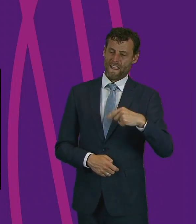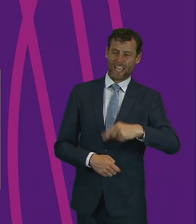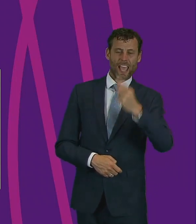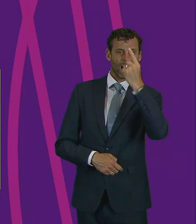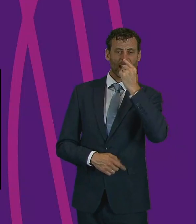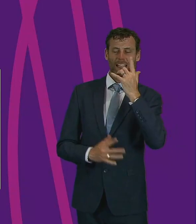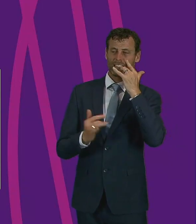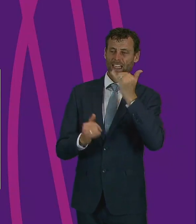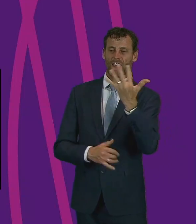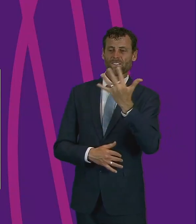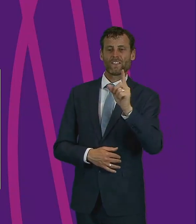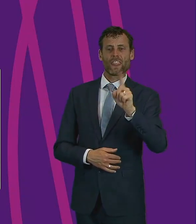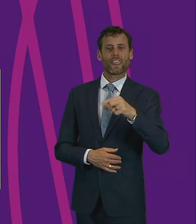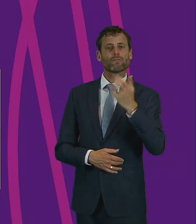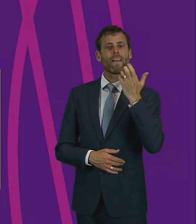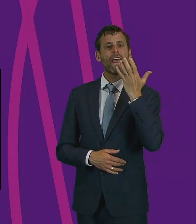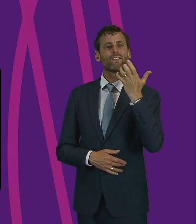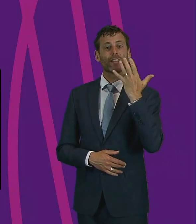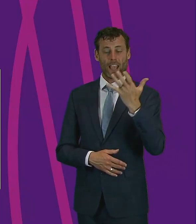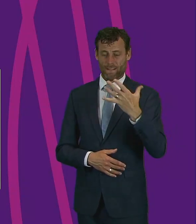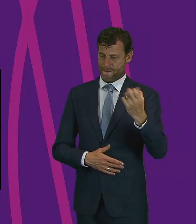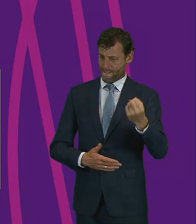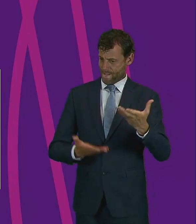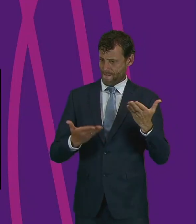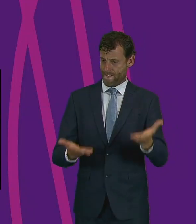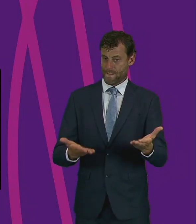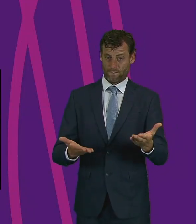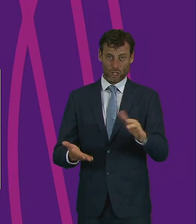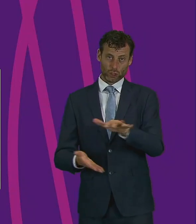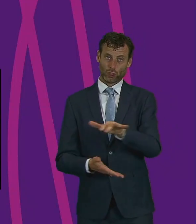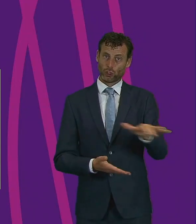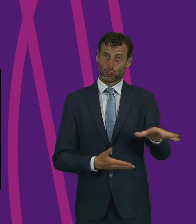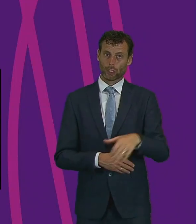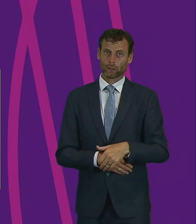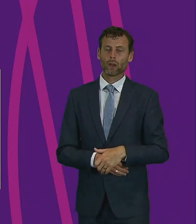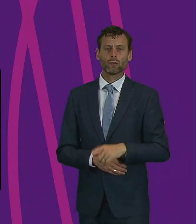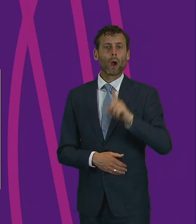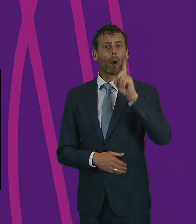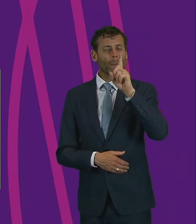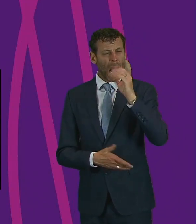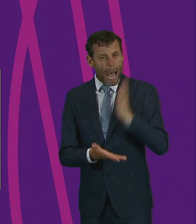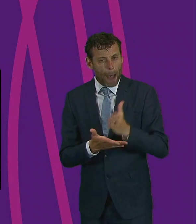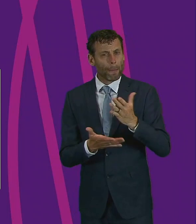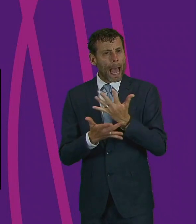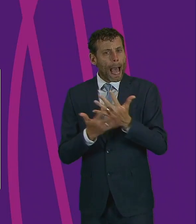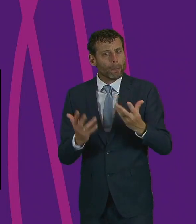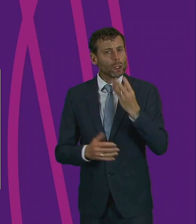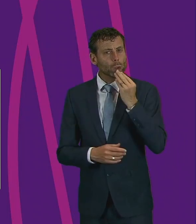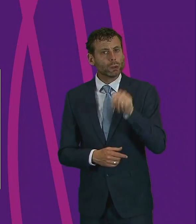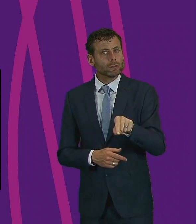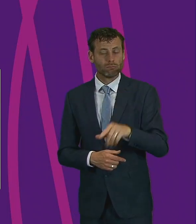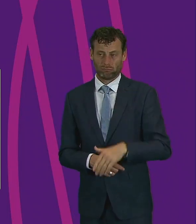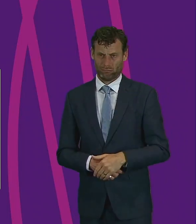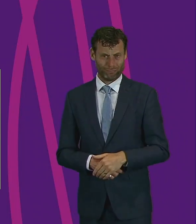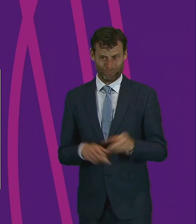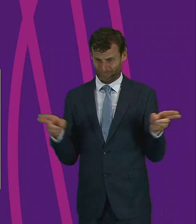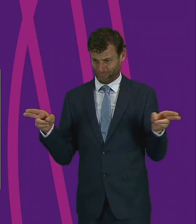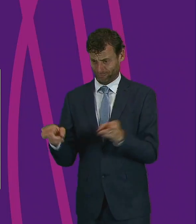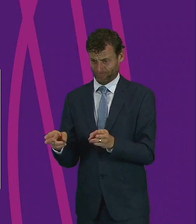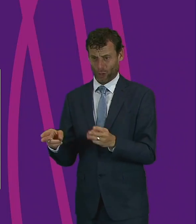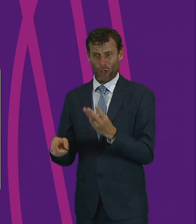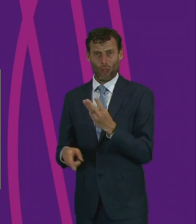heard, shockingly, only a third of this capacity is being used daily. The Scottish Conservatives have repeatedly called